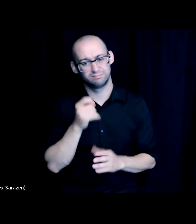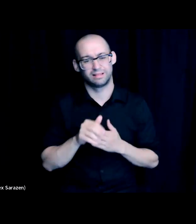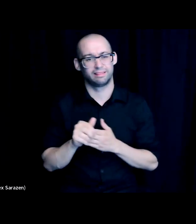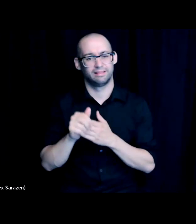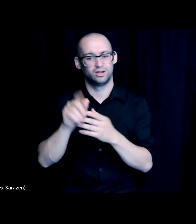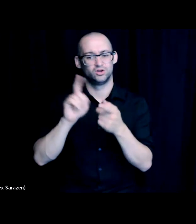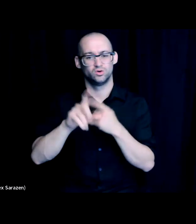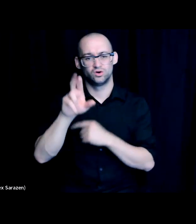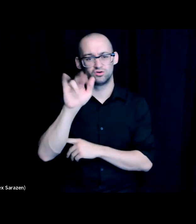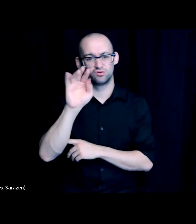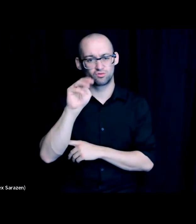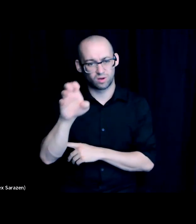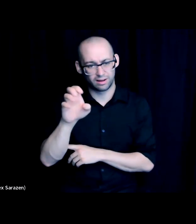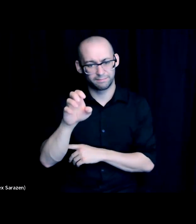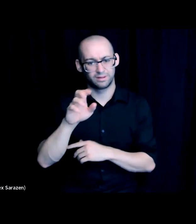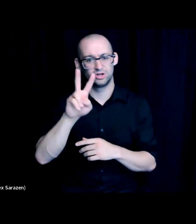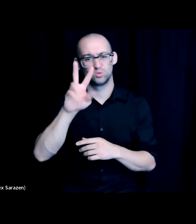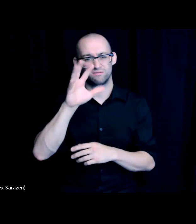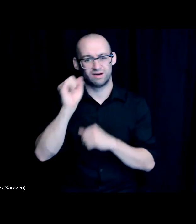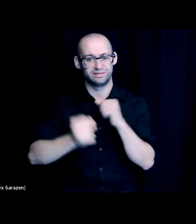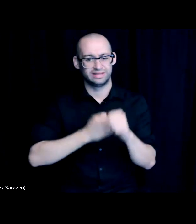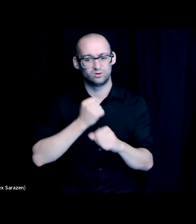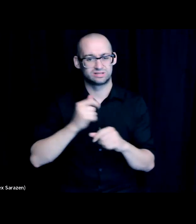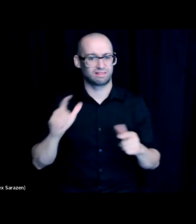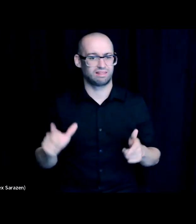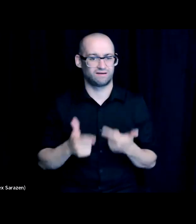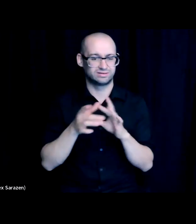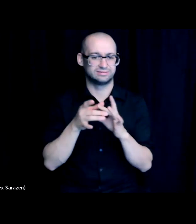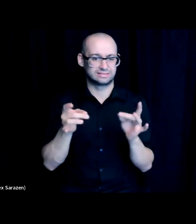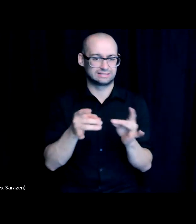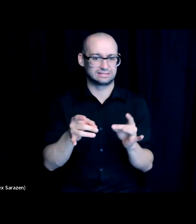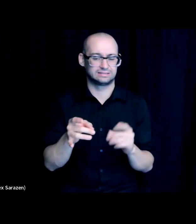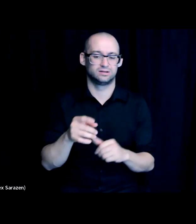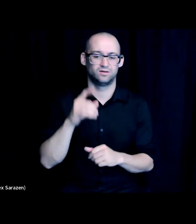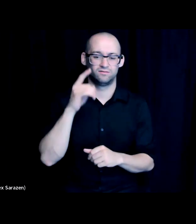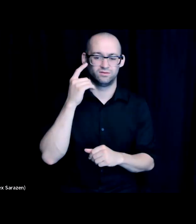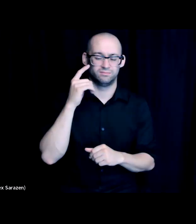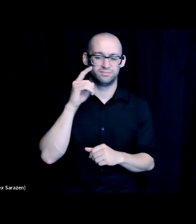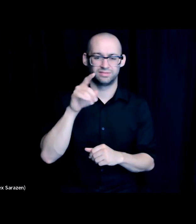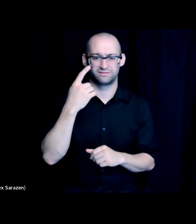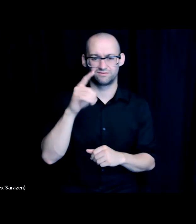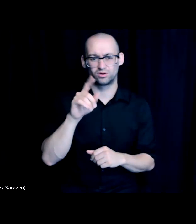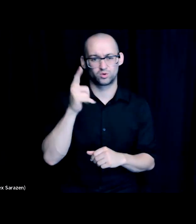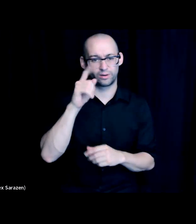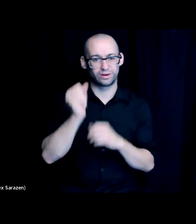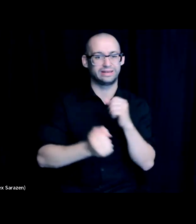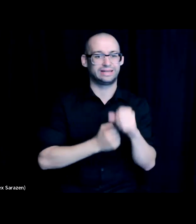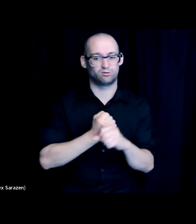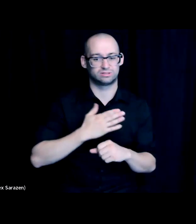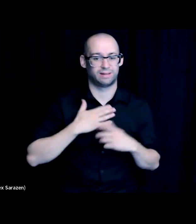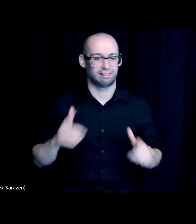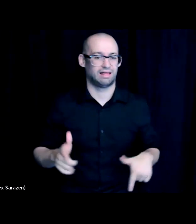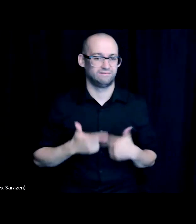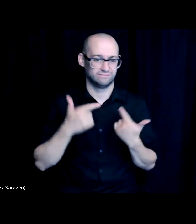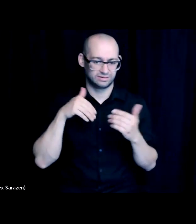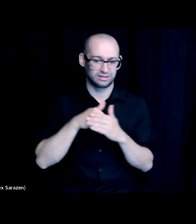a criminal lifestyle, leading to a 25 years to life sentence at the age of about 21, spent 21 years of my life in prison. Like